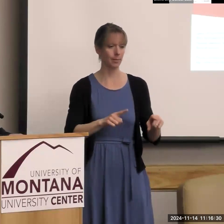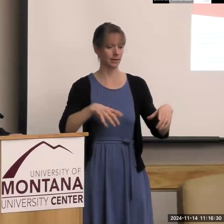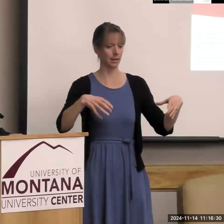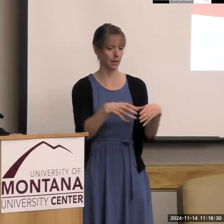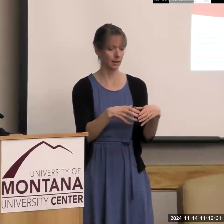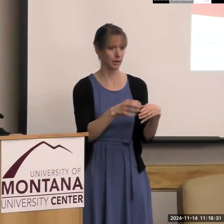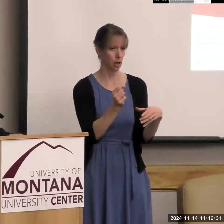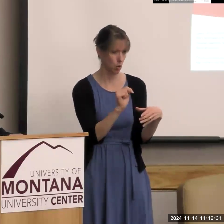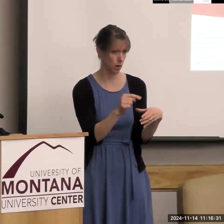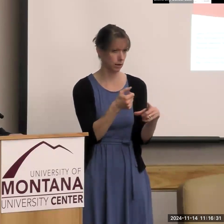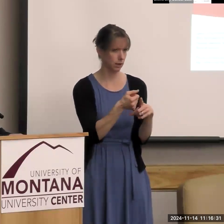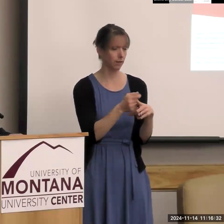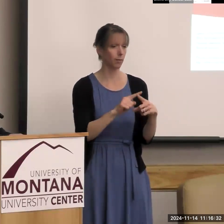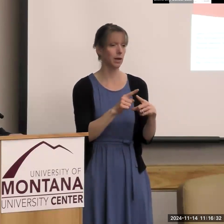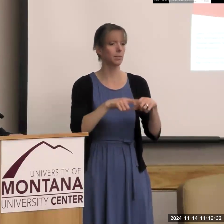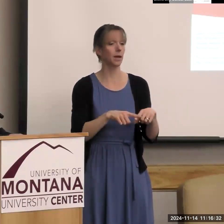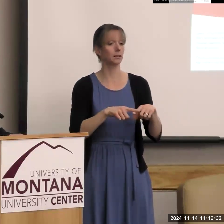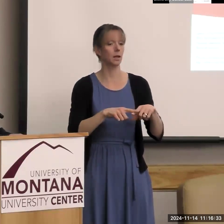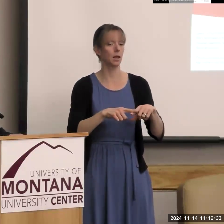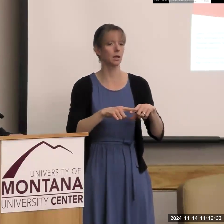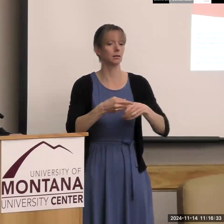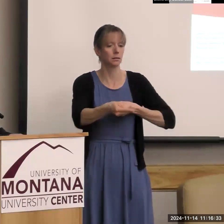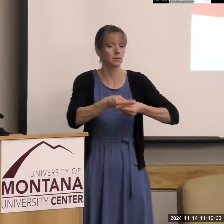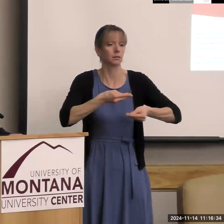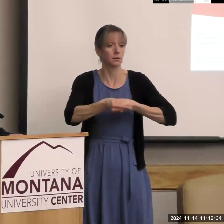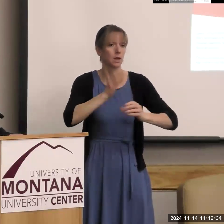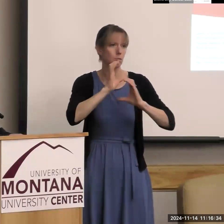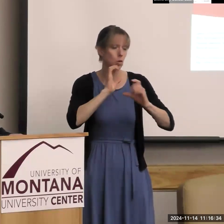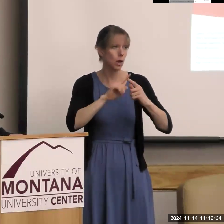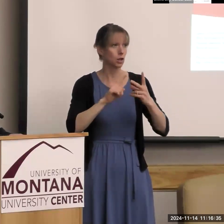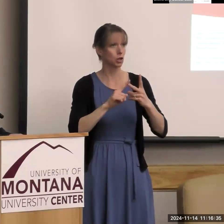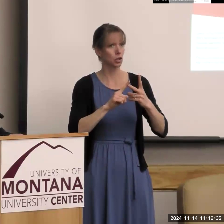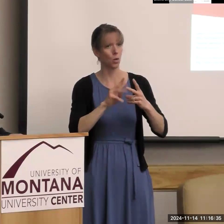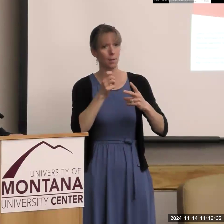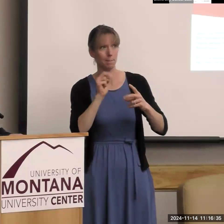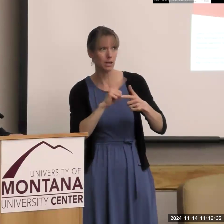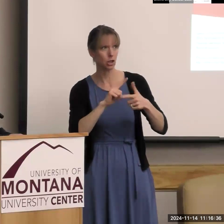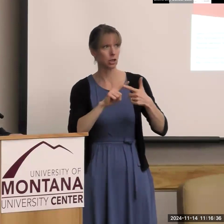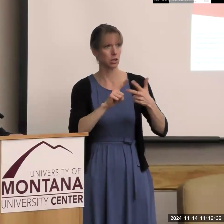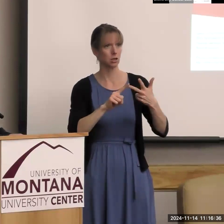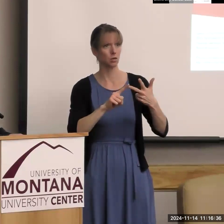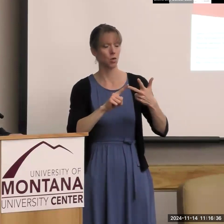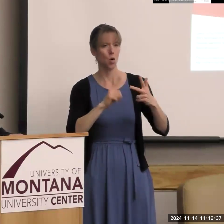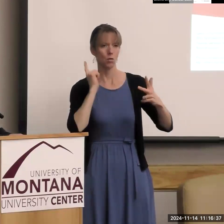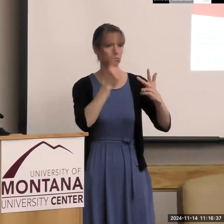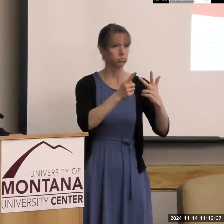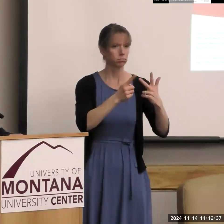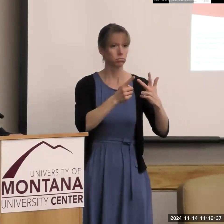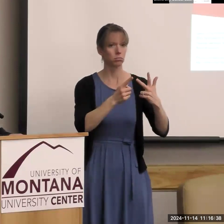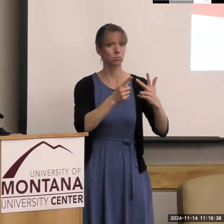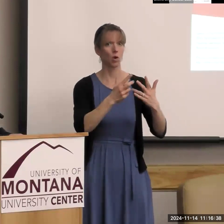communication, depends on an overarching philosophy or mission or direction. or resourcing,